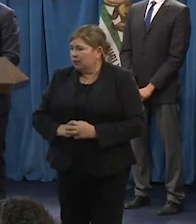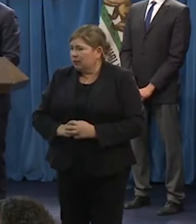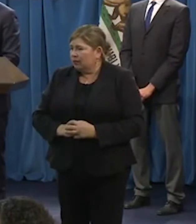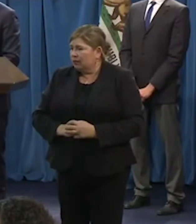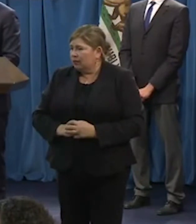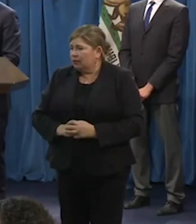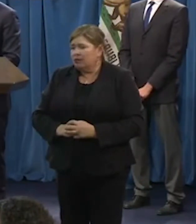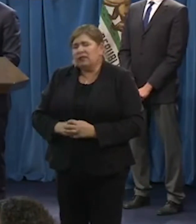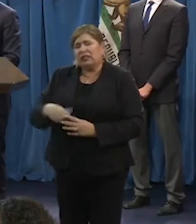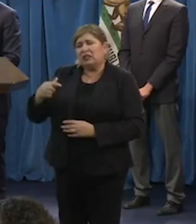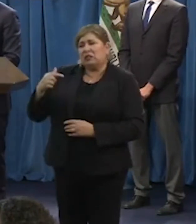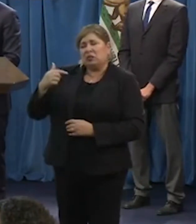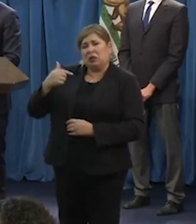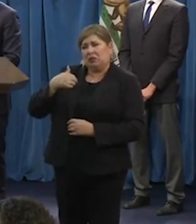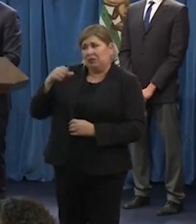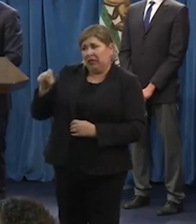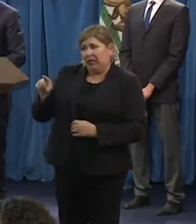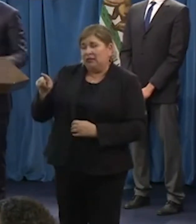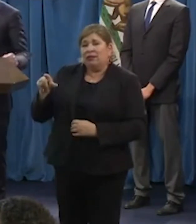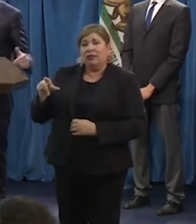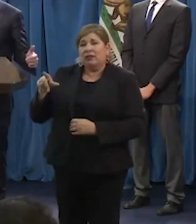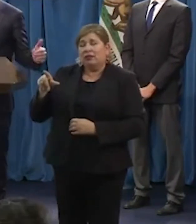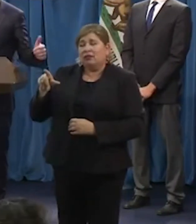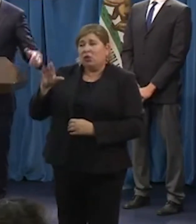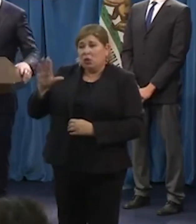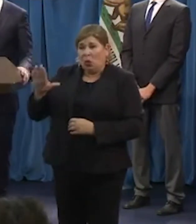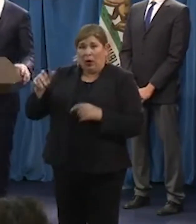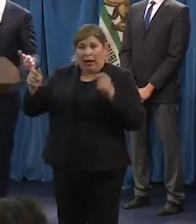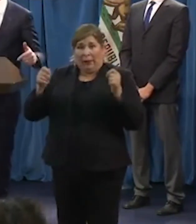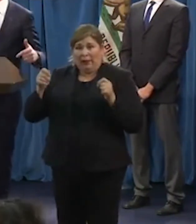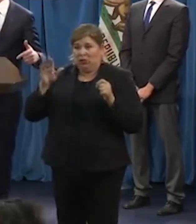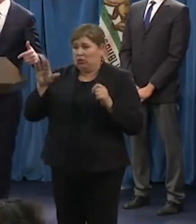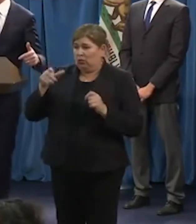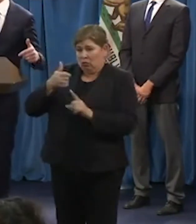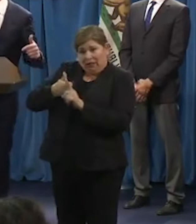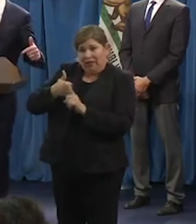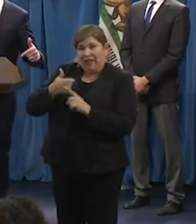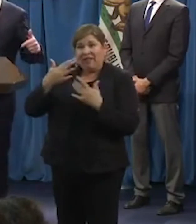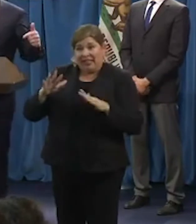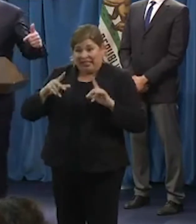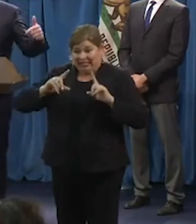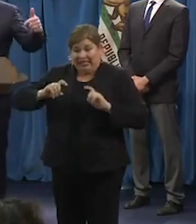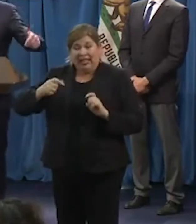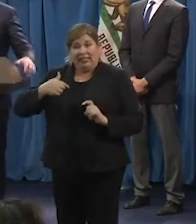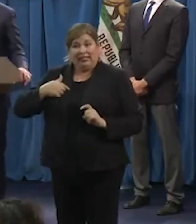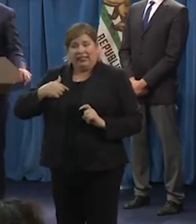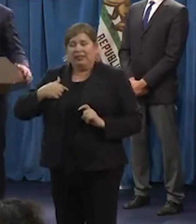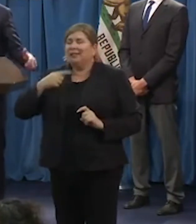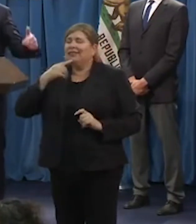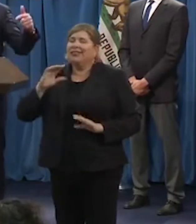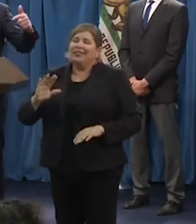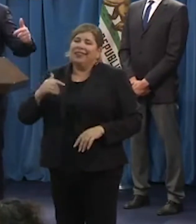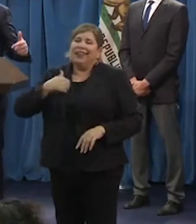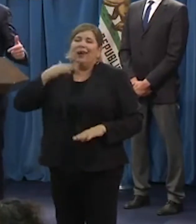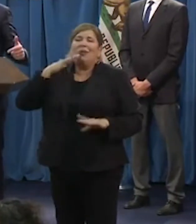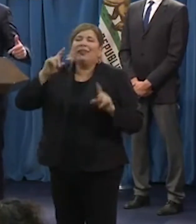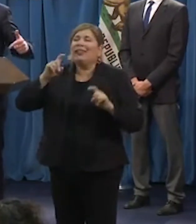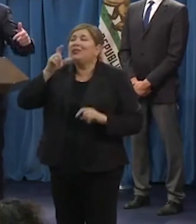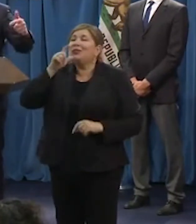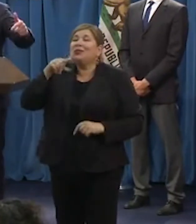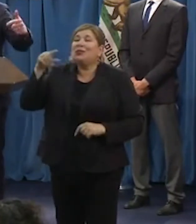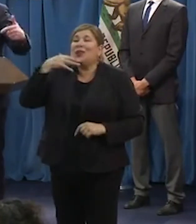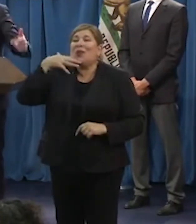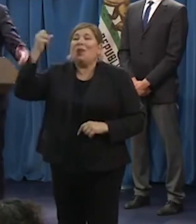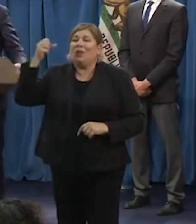guys functioning? Have you been tested? Has your family been tested? I will test any other human being that's older than me.